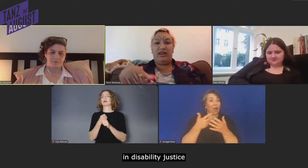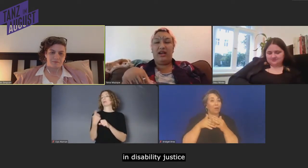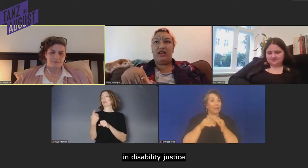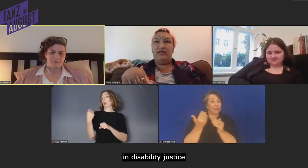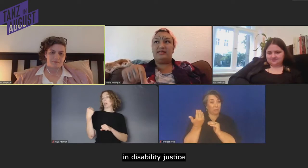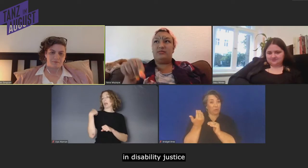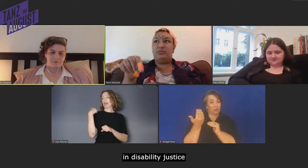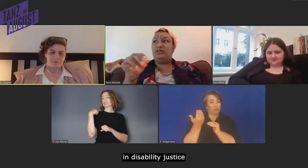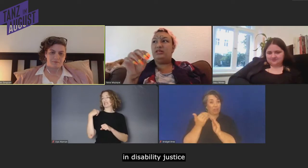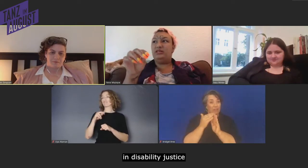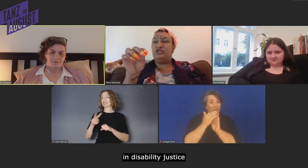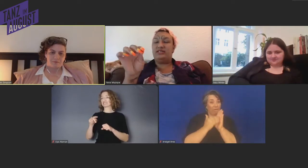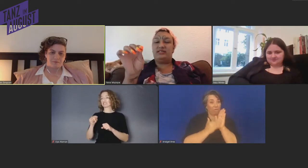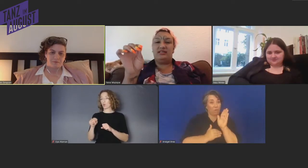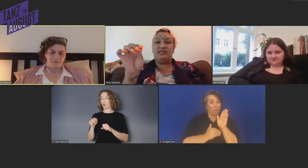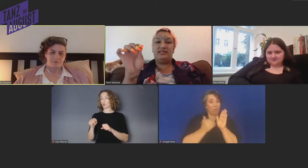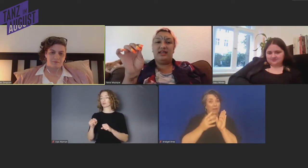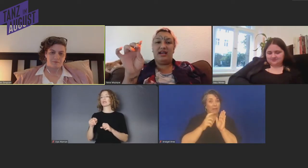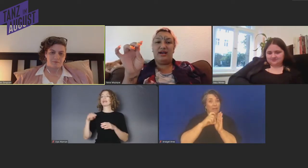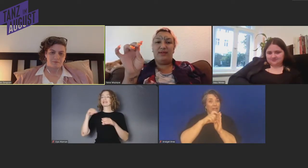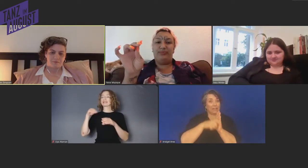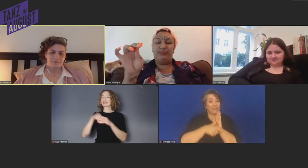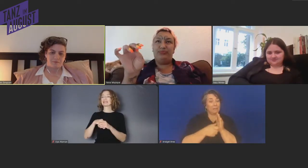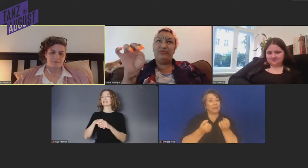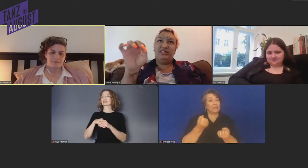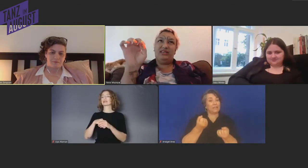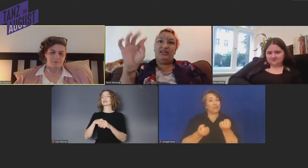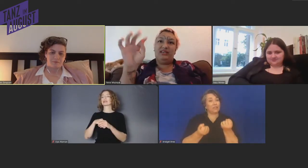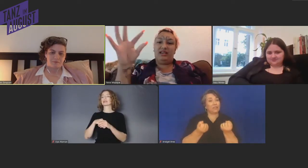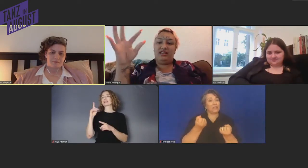in disability justice.